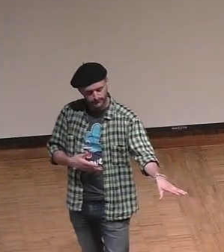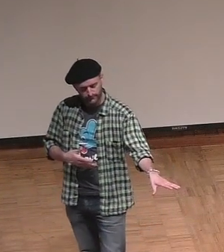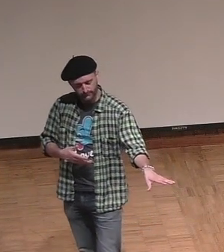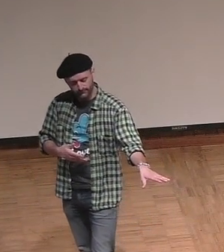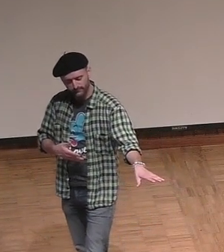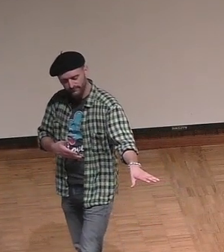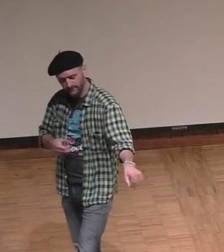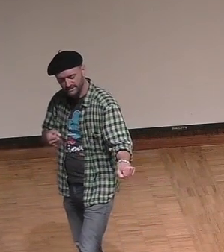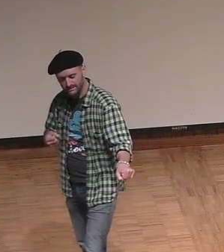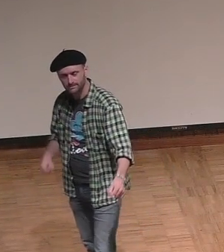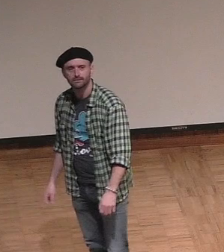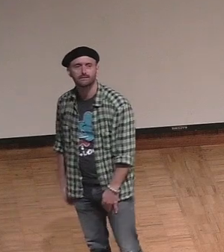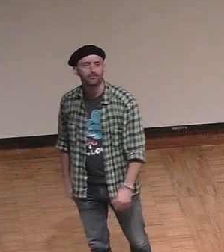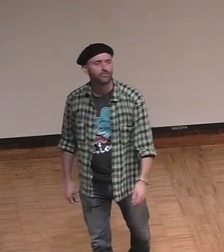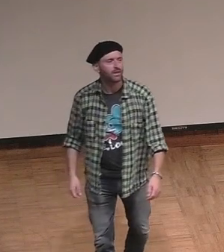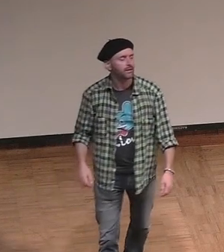Wow, time is flying by.